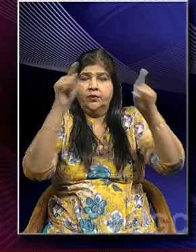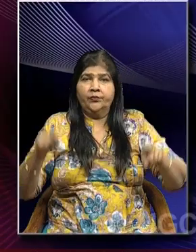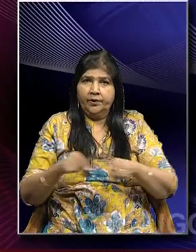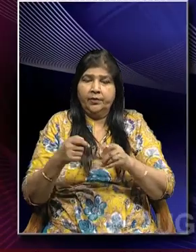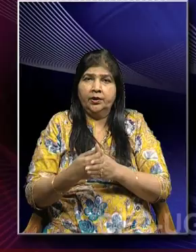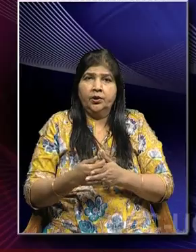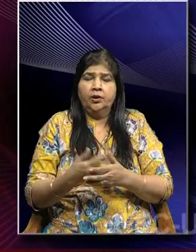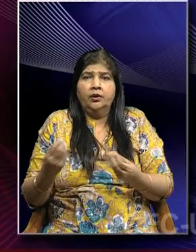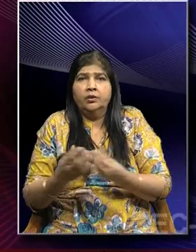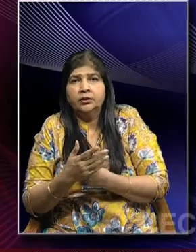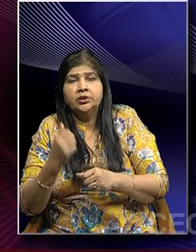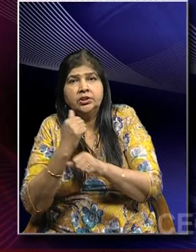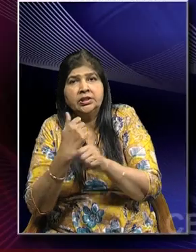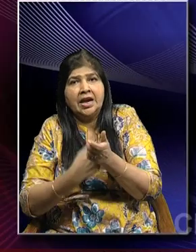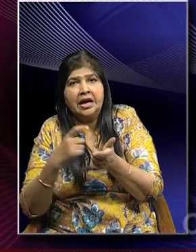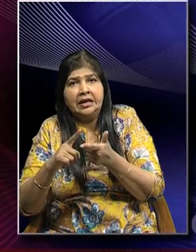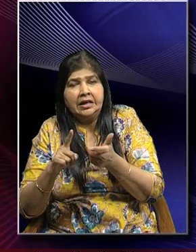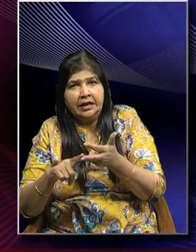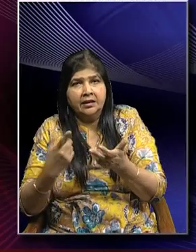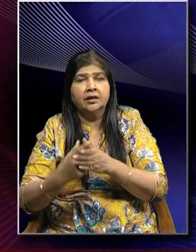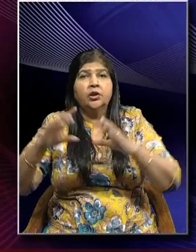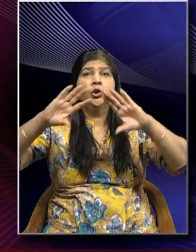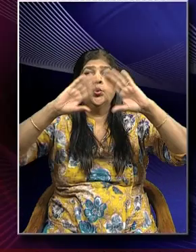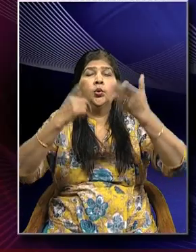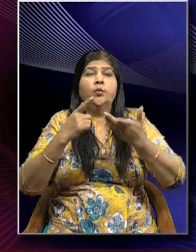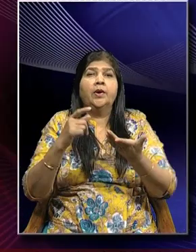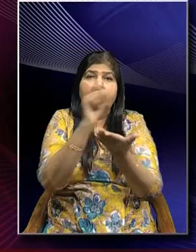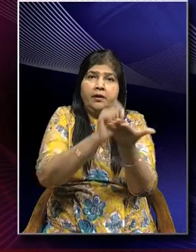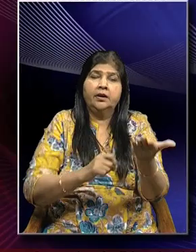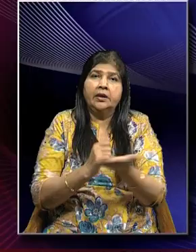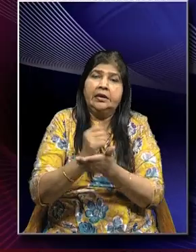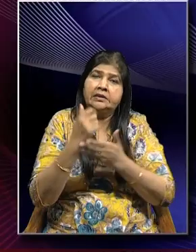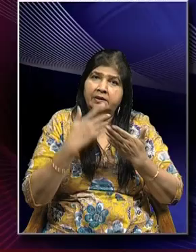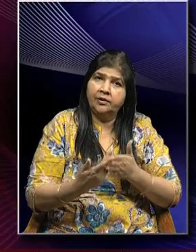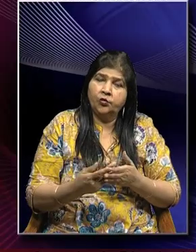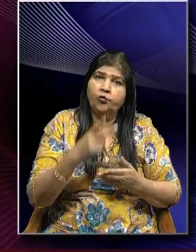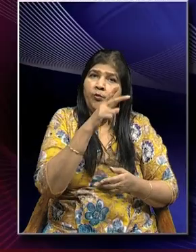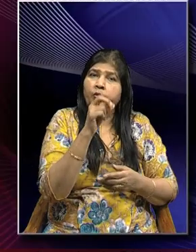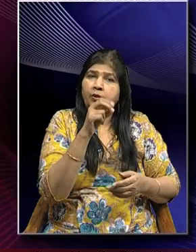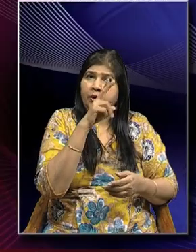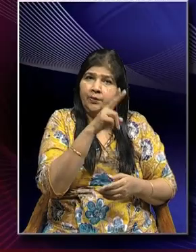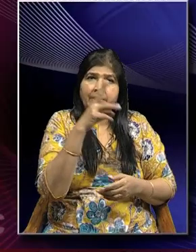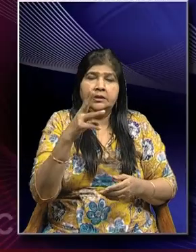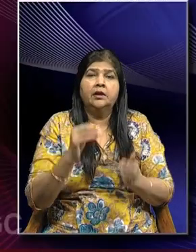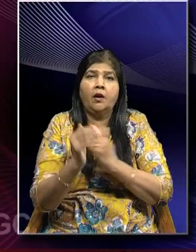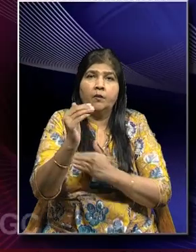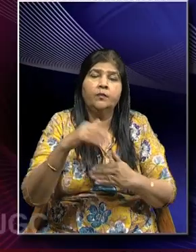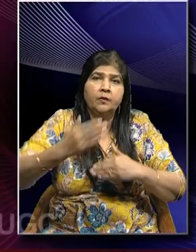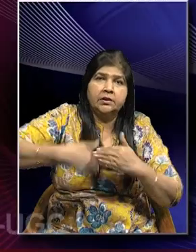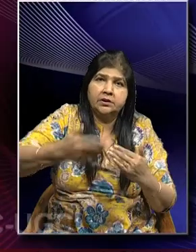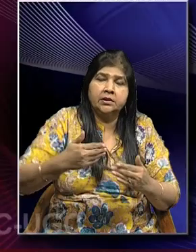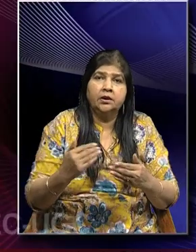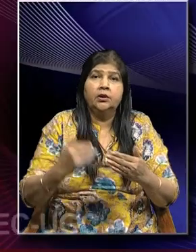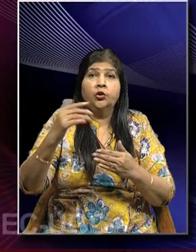for instance GRI, that is Global Reporting Initiatives. So from 2023 onwards, the